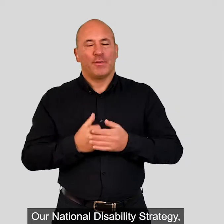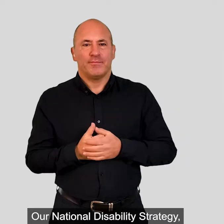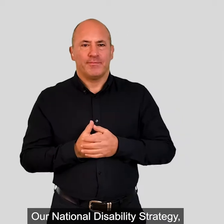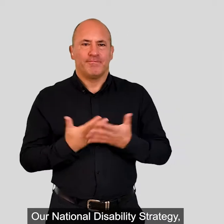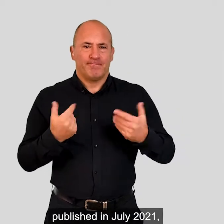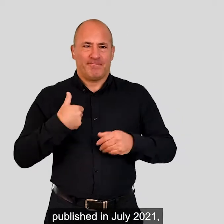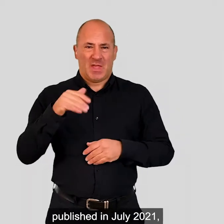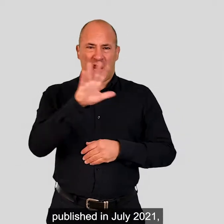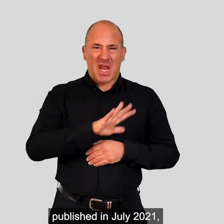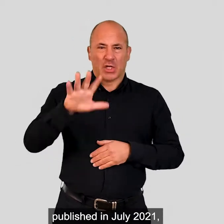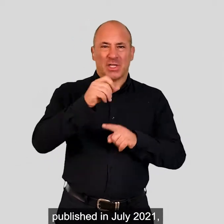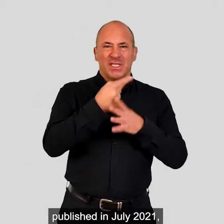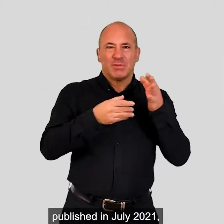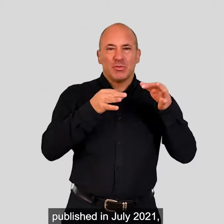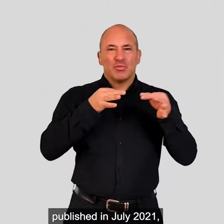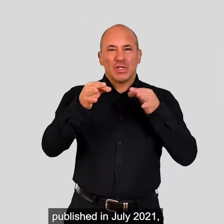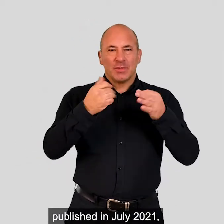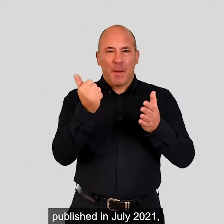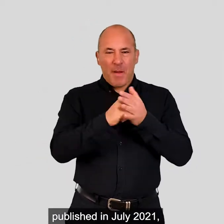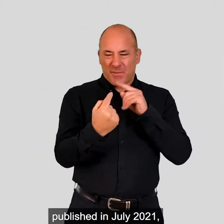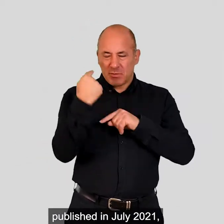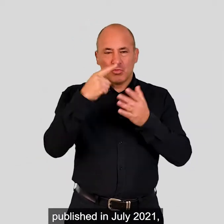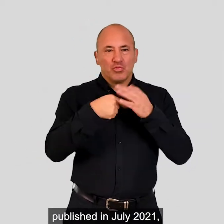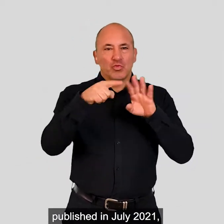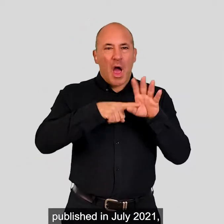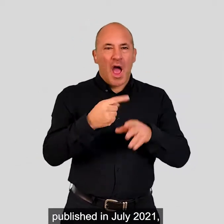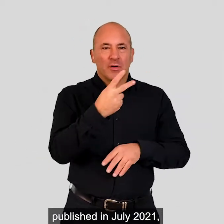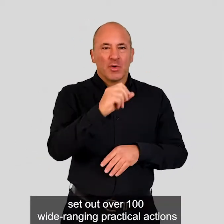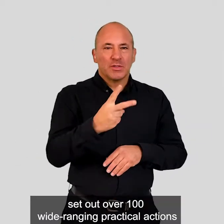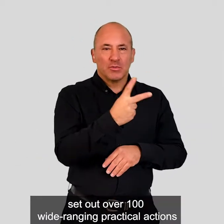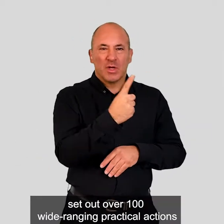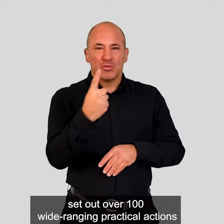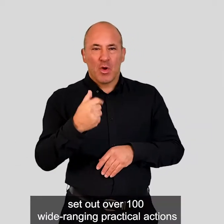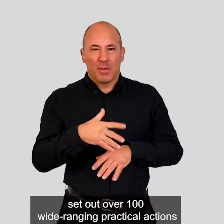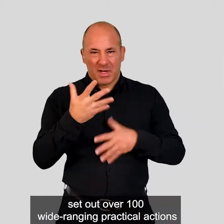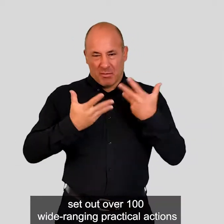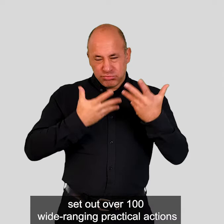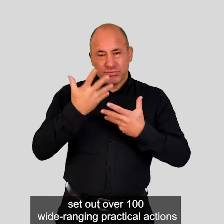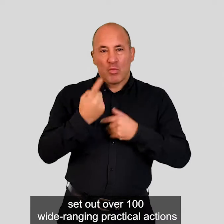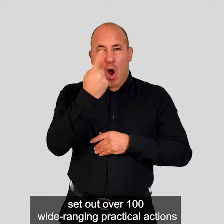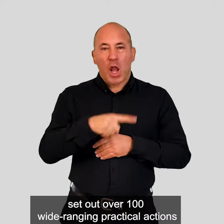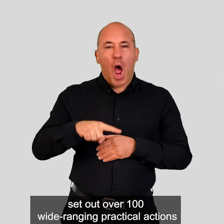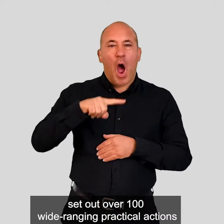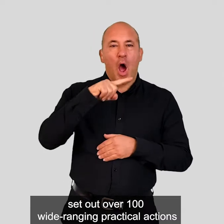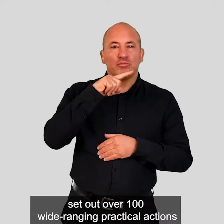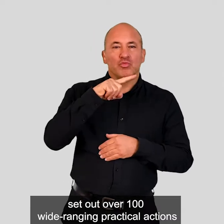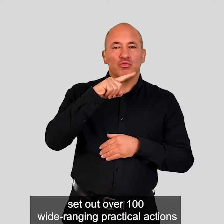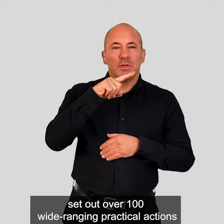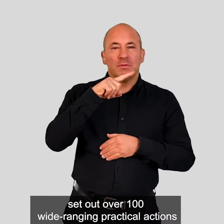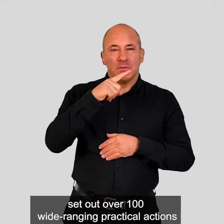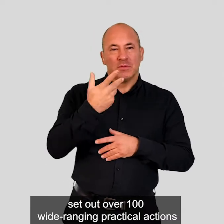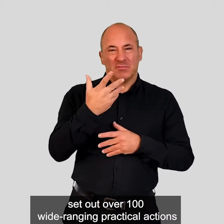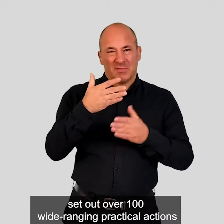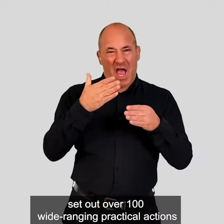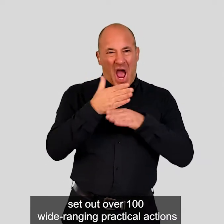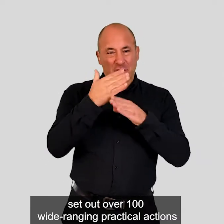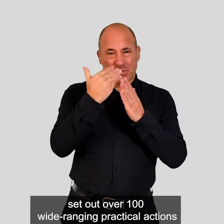Strategy, published in July 2021, set out over 100 wide-ranging practical actions